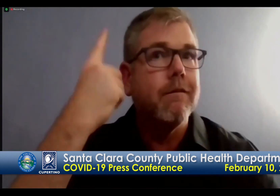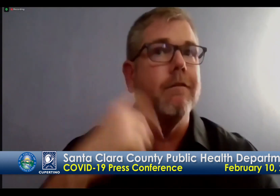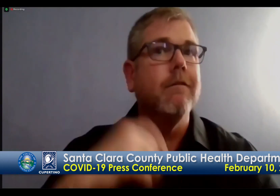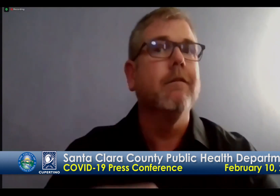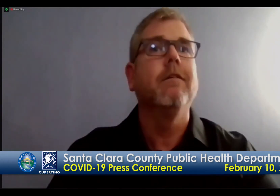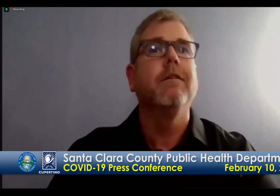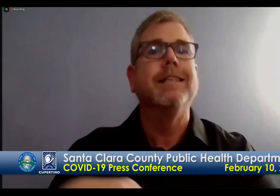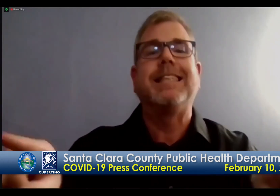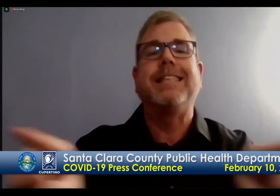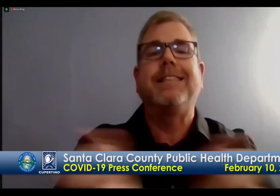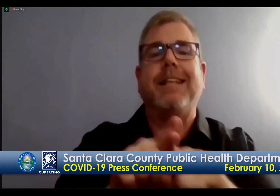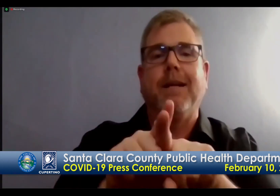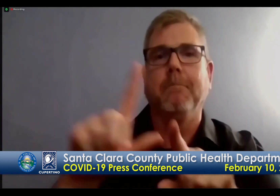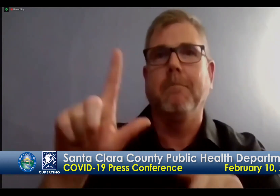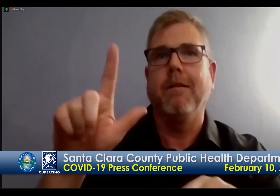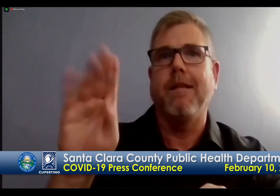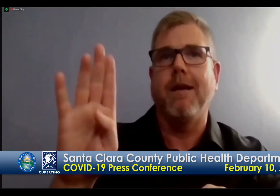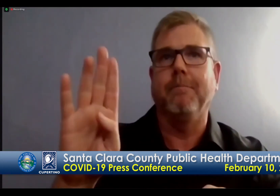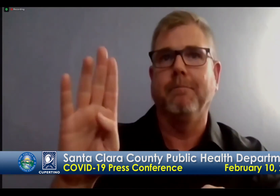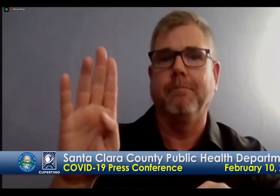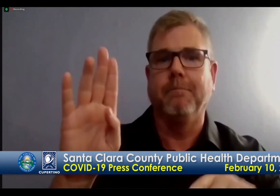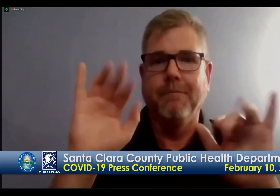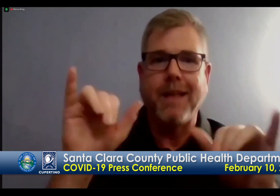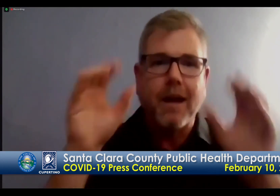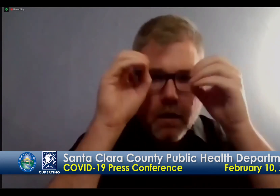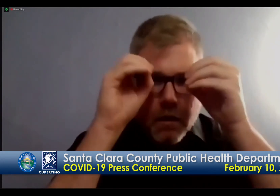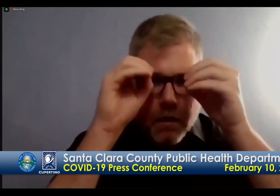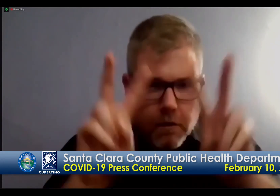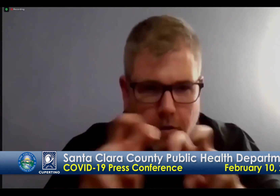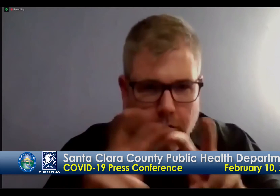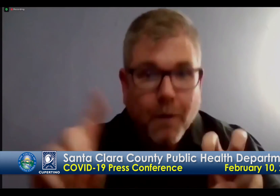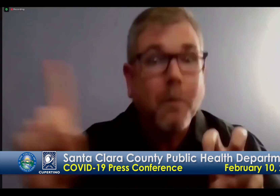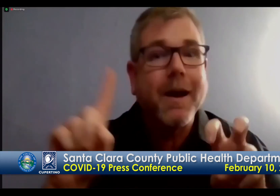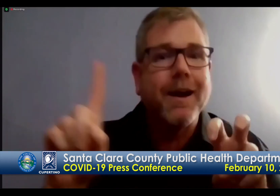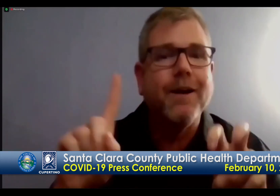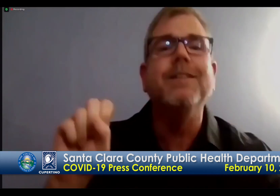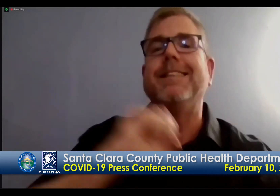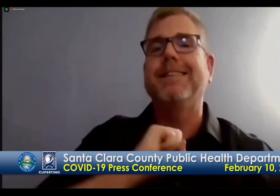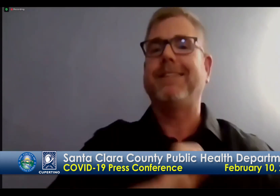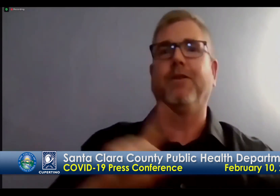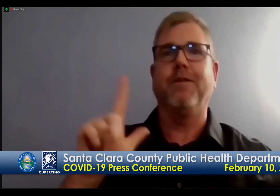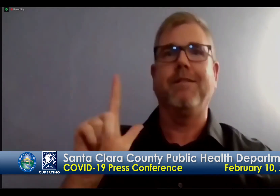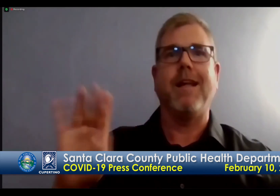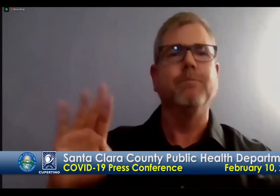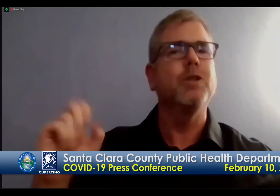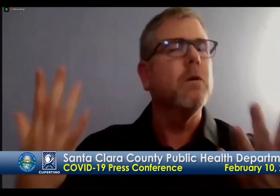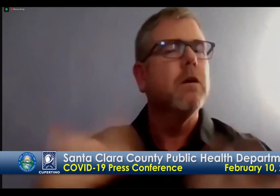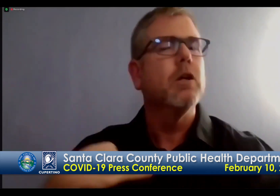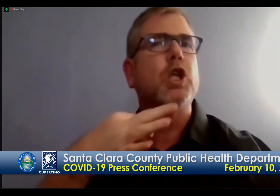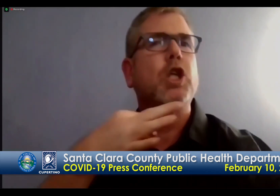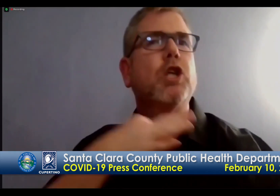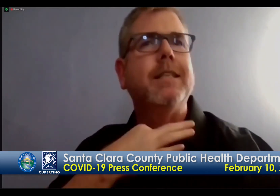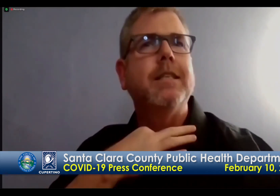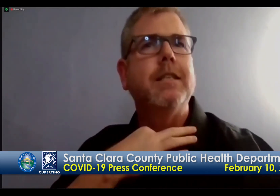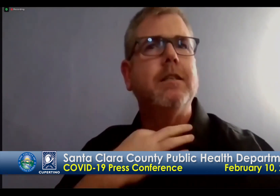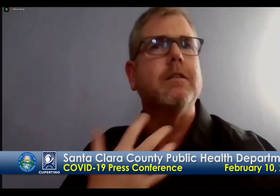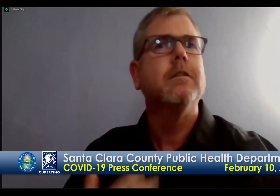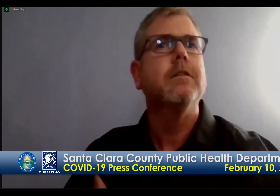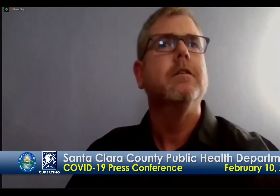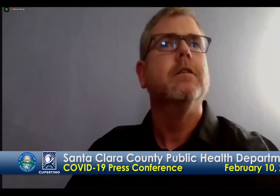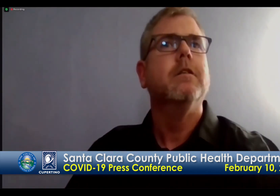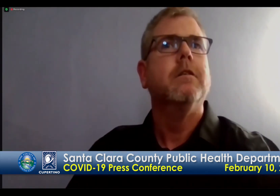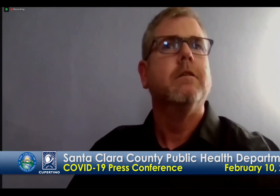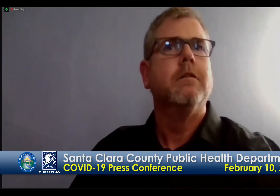if either of you can clarify that question as to whether the UK, South African, and Brazil variant have